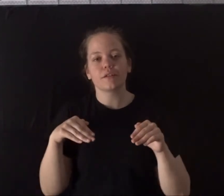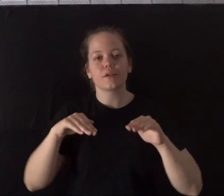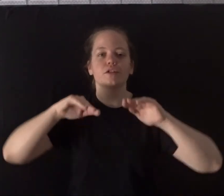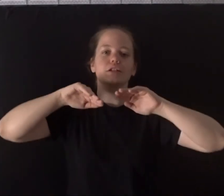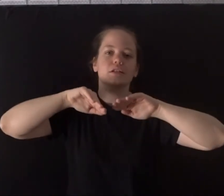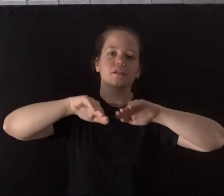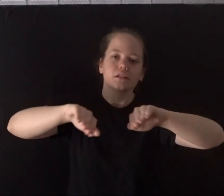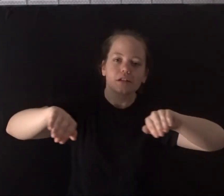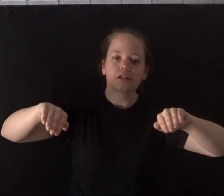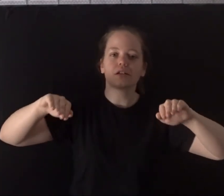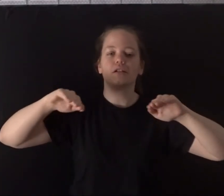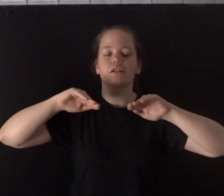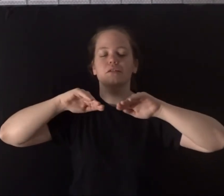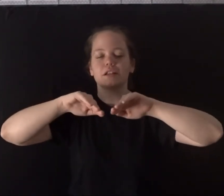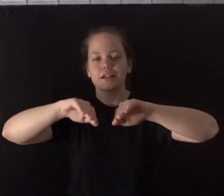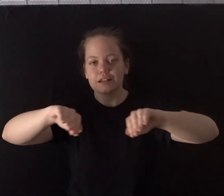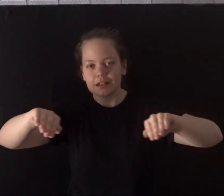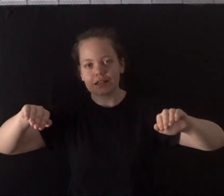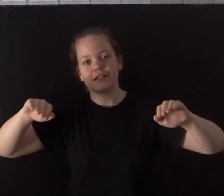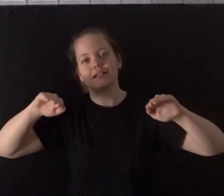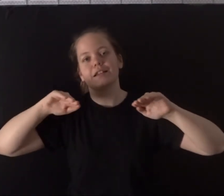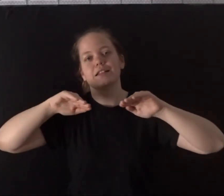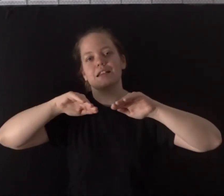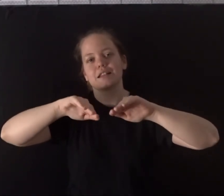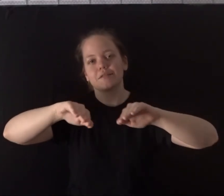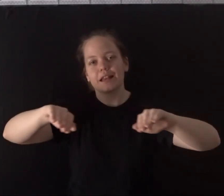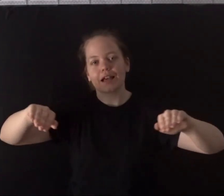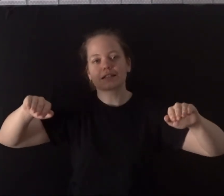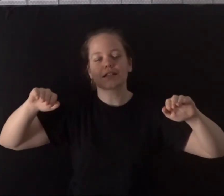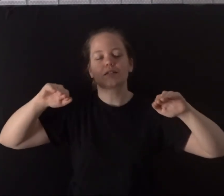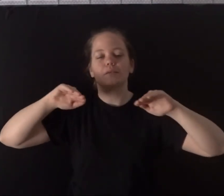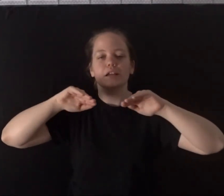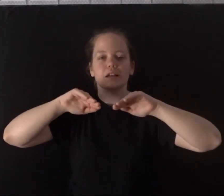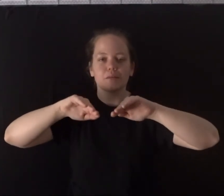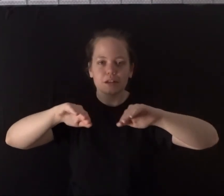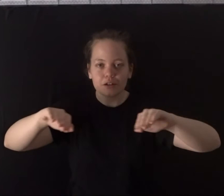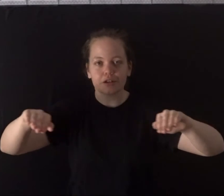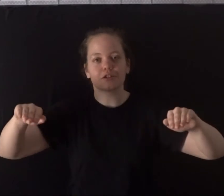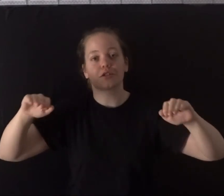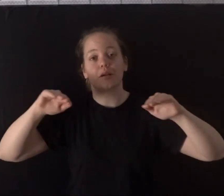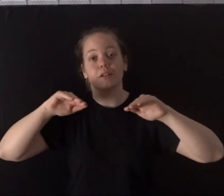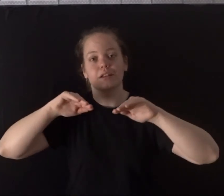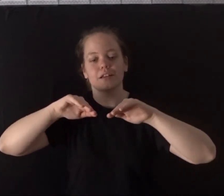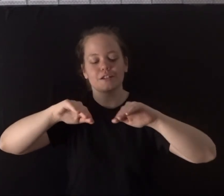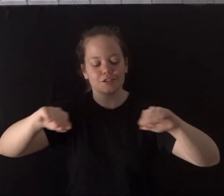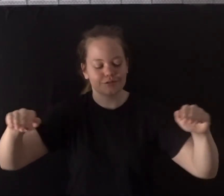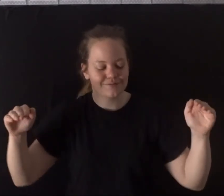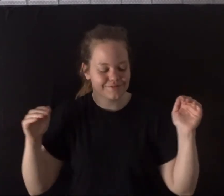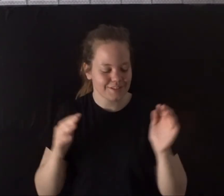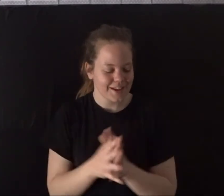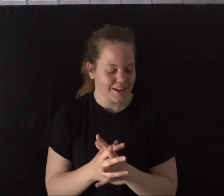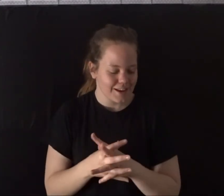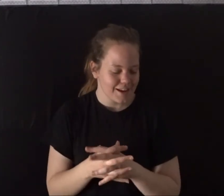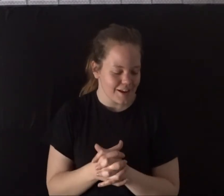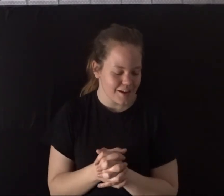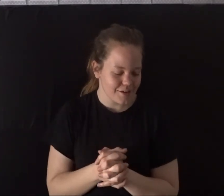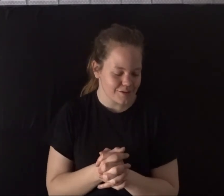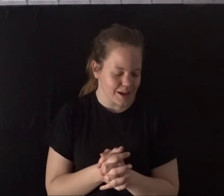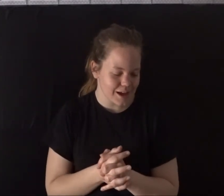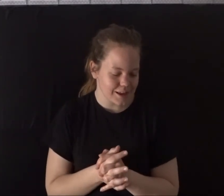you were just taking it easy, taking a relaxing swim, then you can describe it like that too. Alright, the